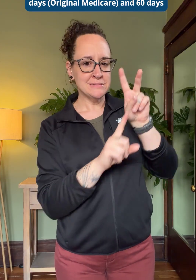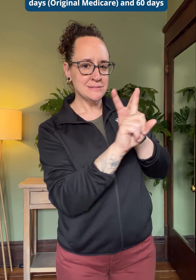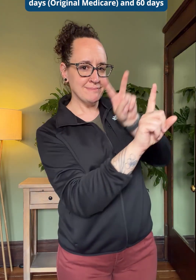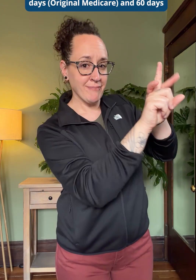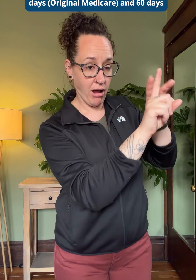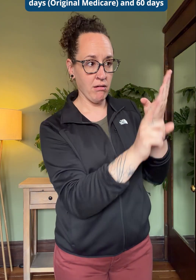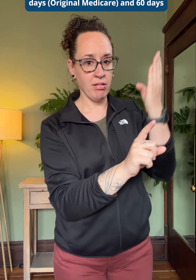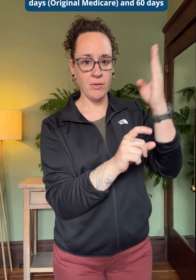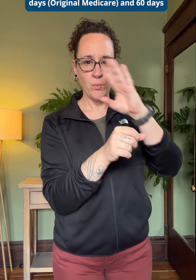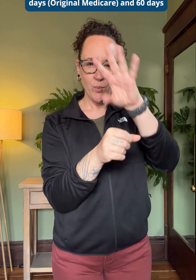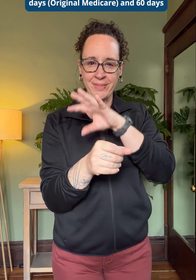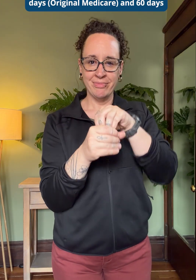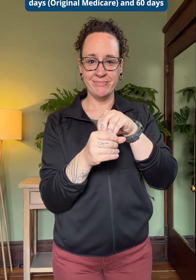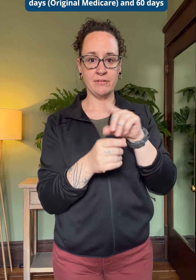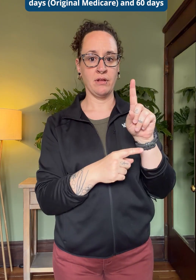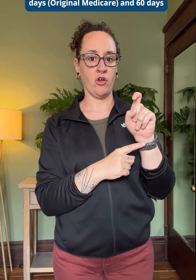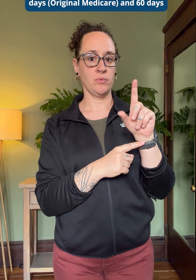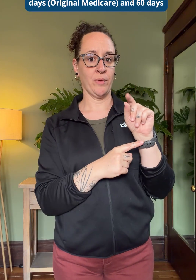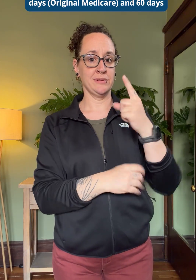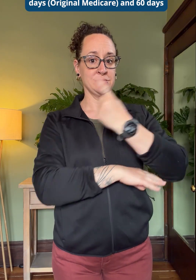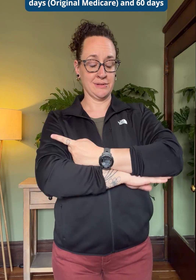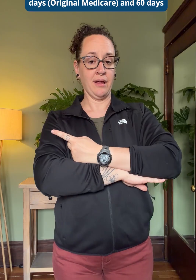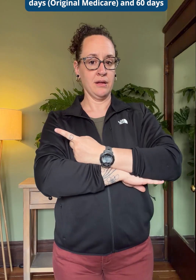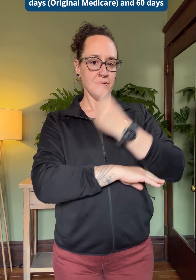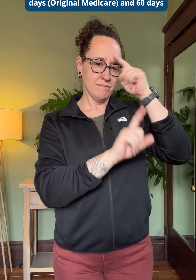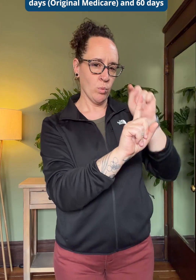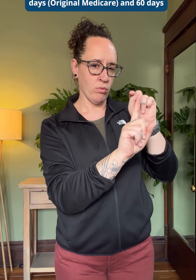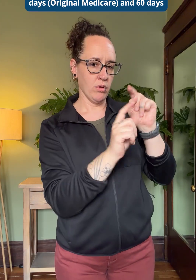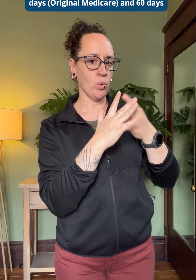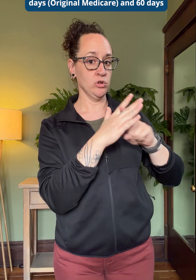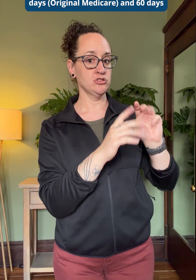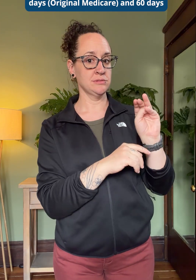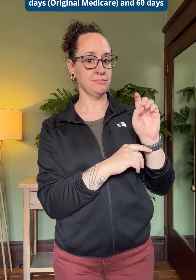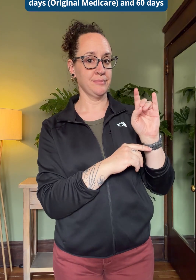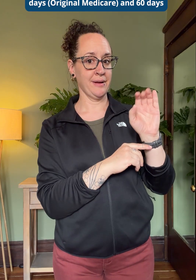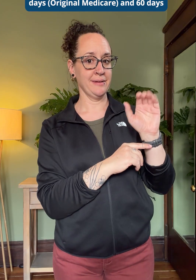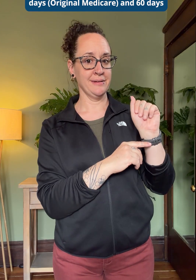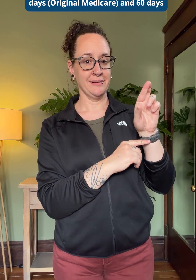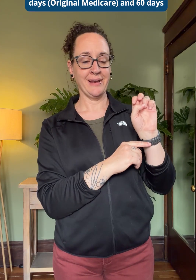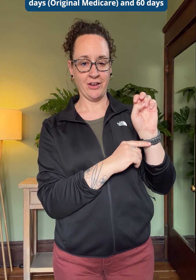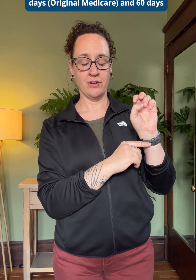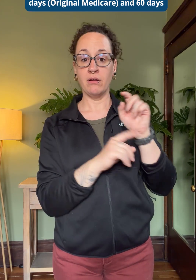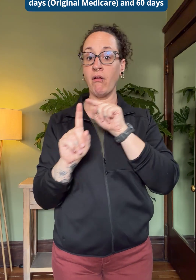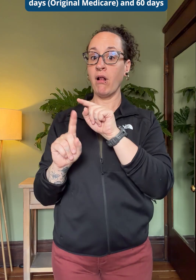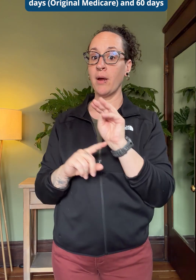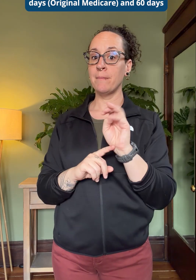The appeal must be filed within 120 days for original Medicare and